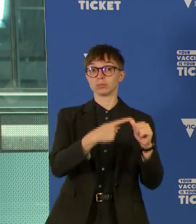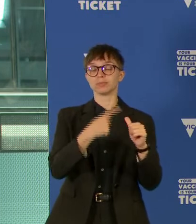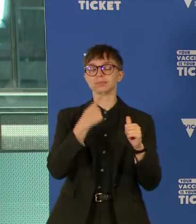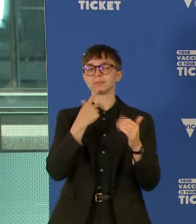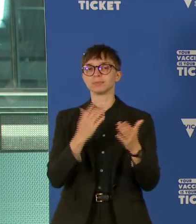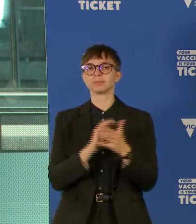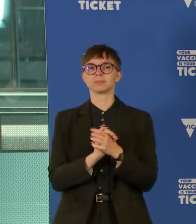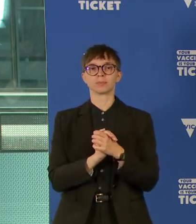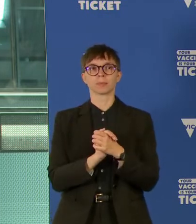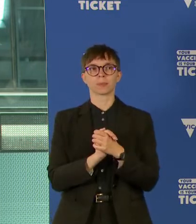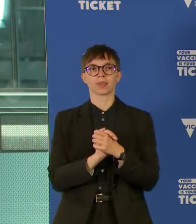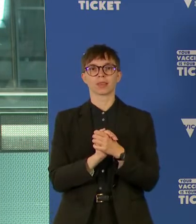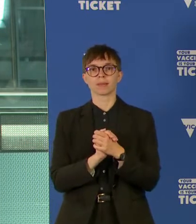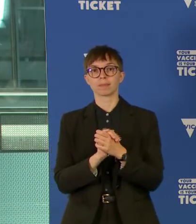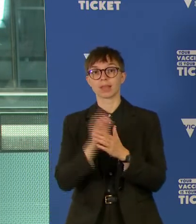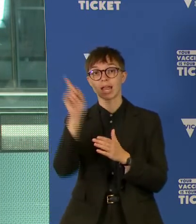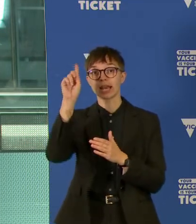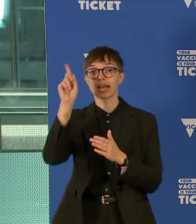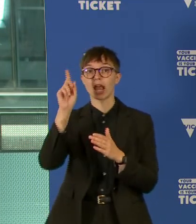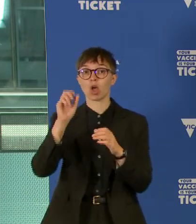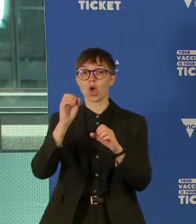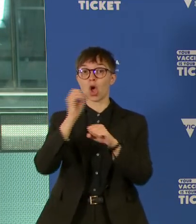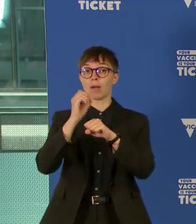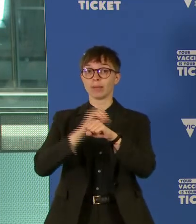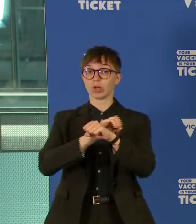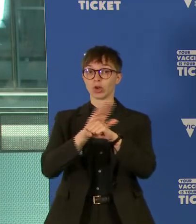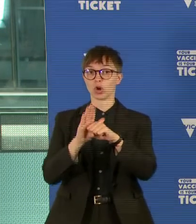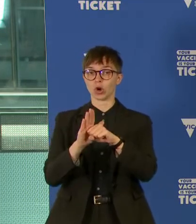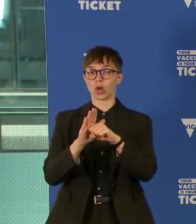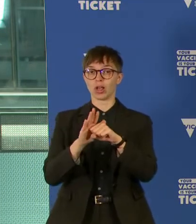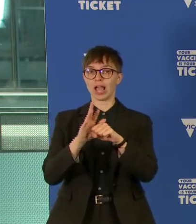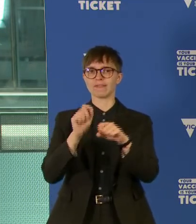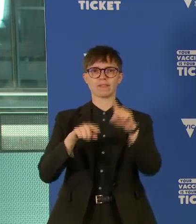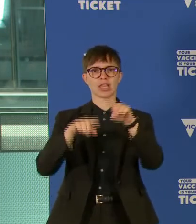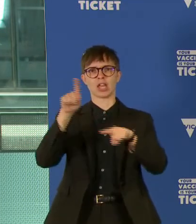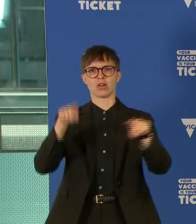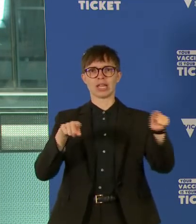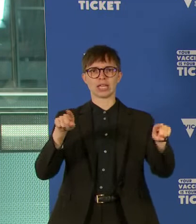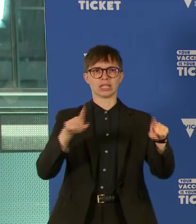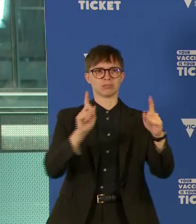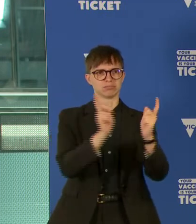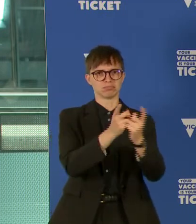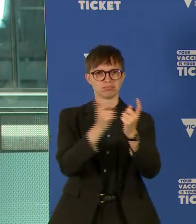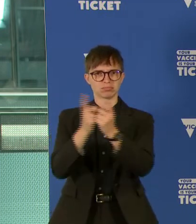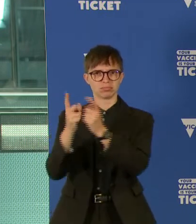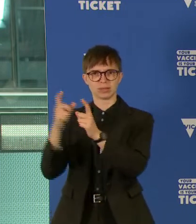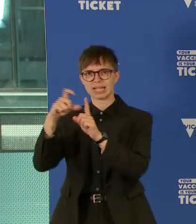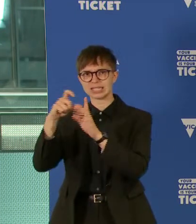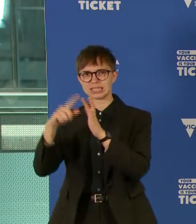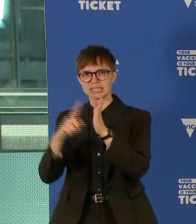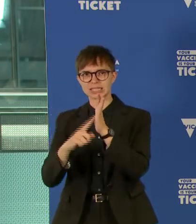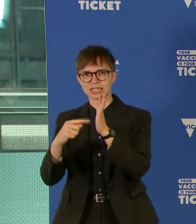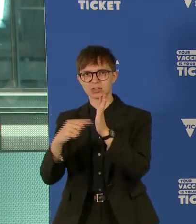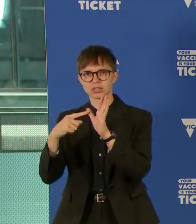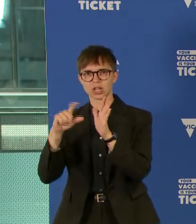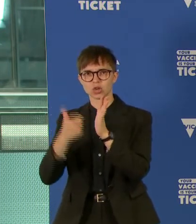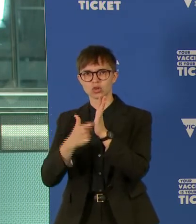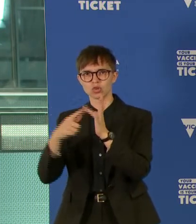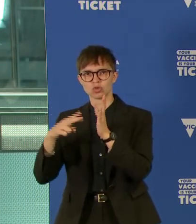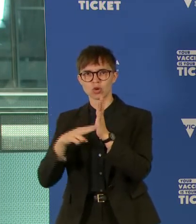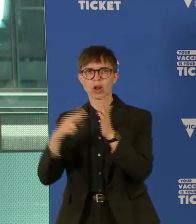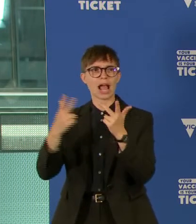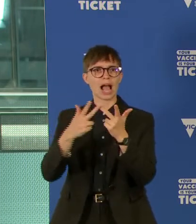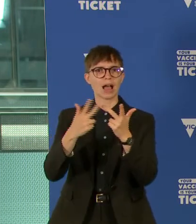this variant, seen case numbers subside, built on high levels of